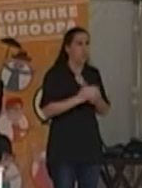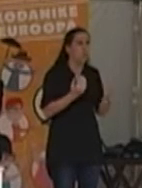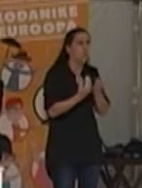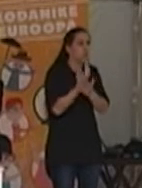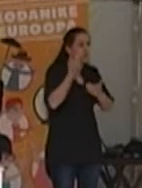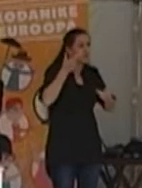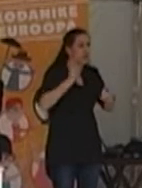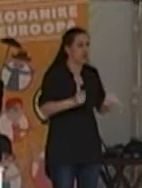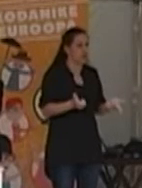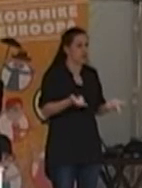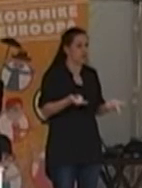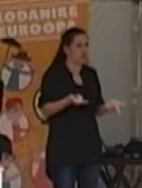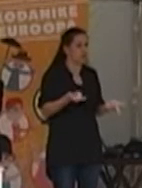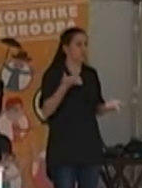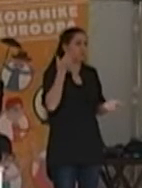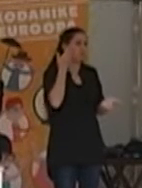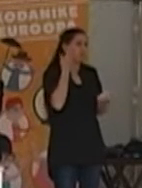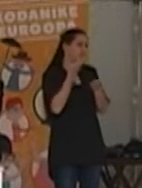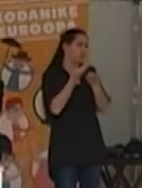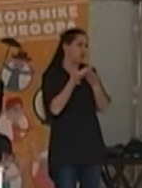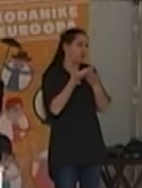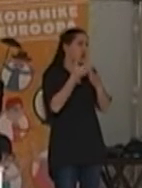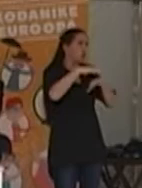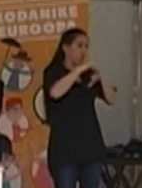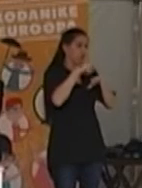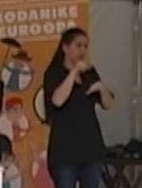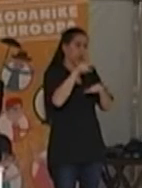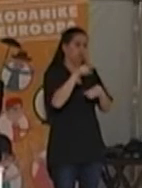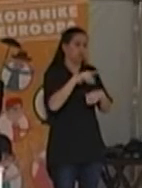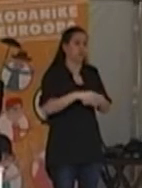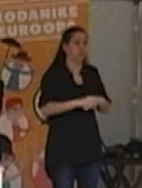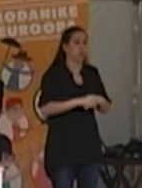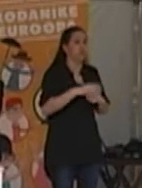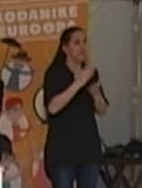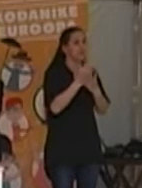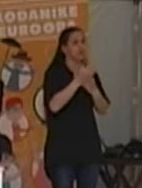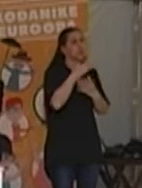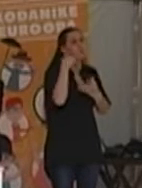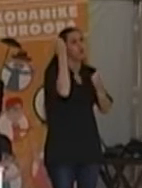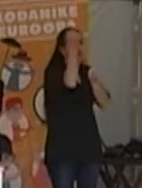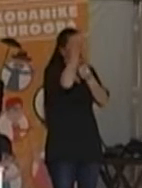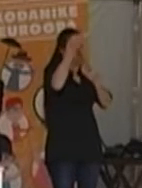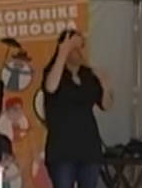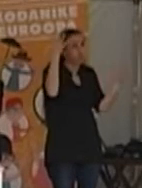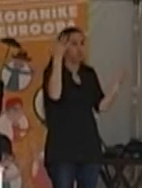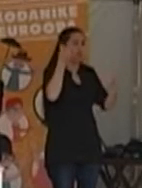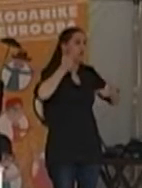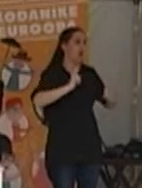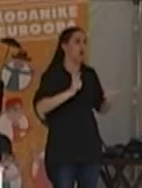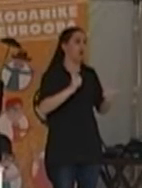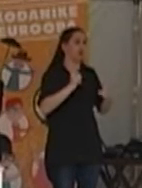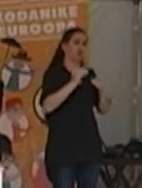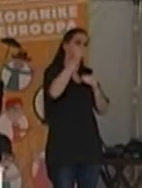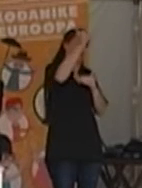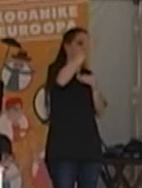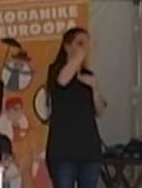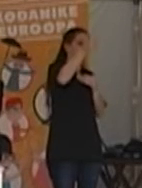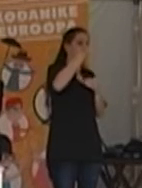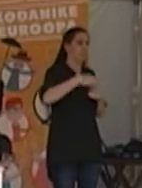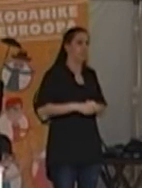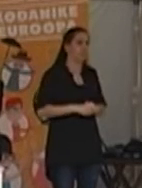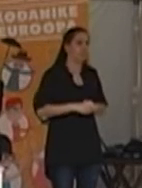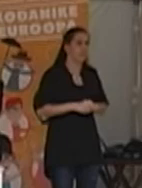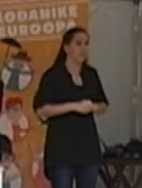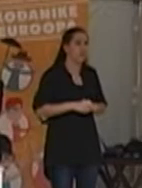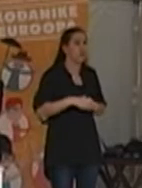reality. Let's say, in the case of Sweden, definitely a multicultural reality. And so we can